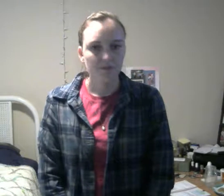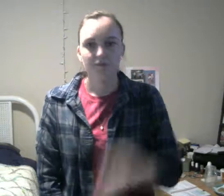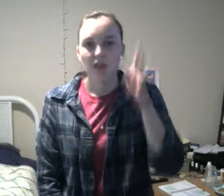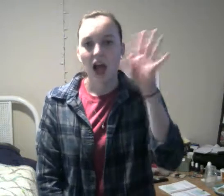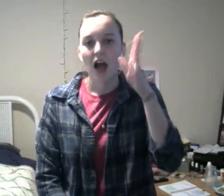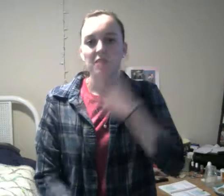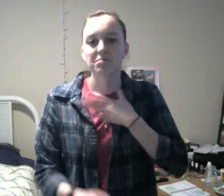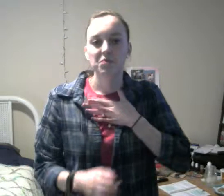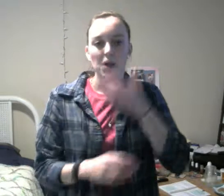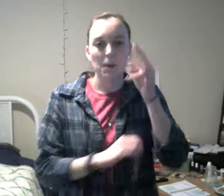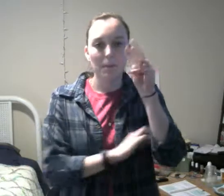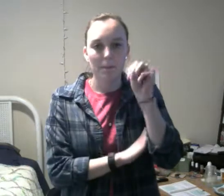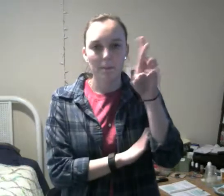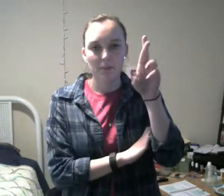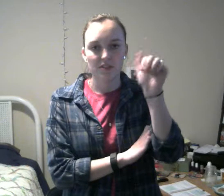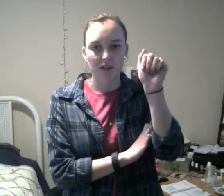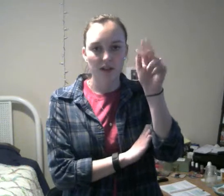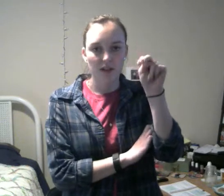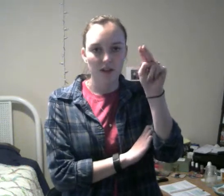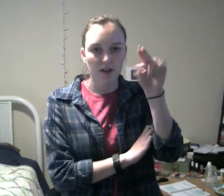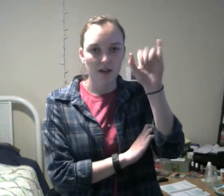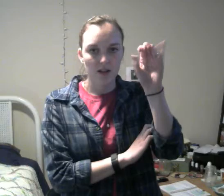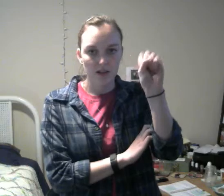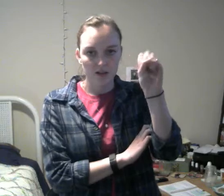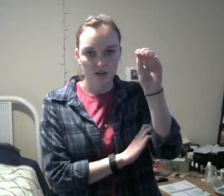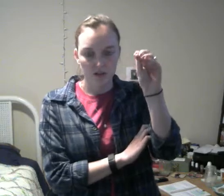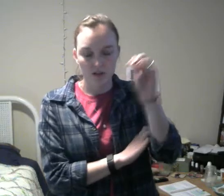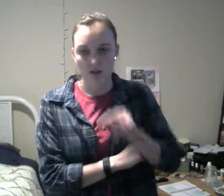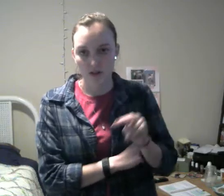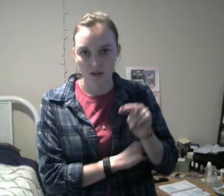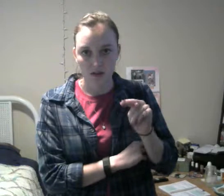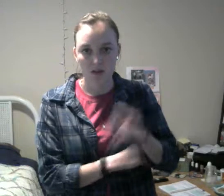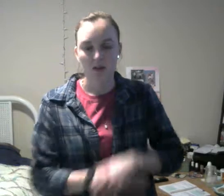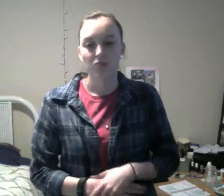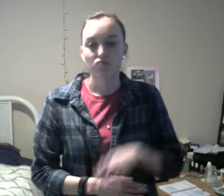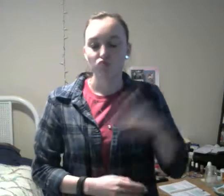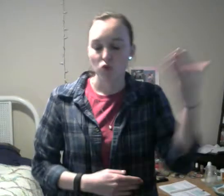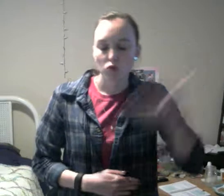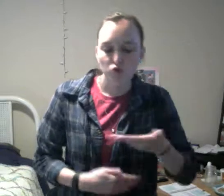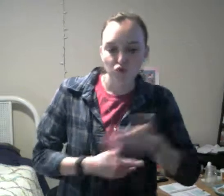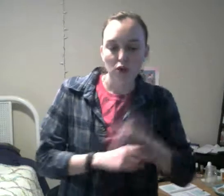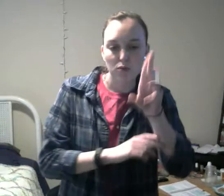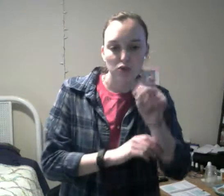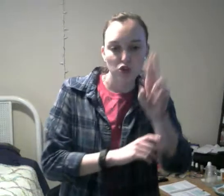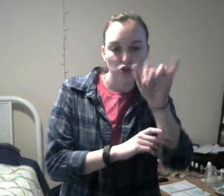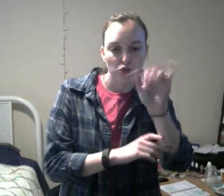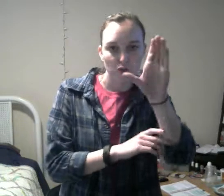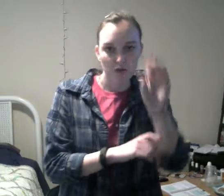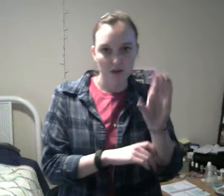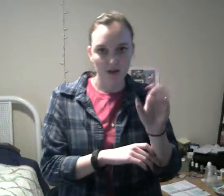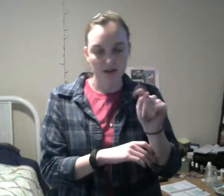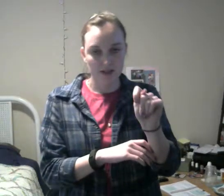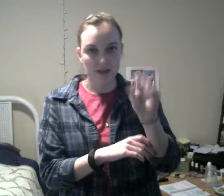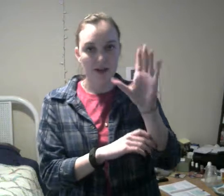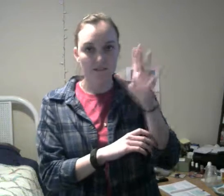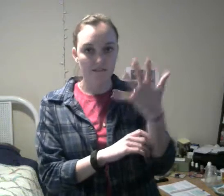Hi, it's Mr. Anderson, and welcome to Unit 5 review. Unit 5 is going to be on genetics. And before we get too far into genetics, you should